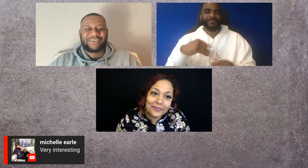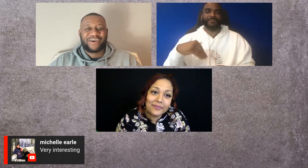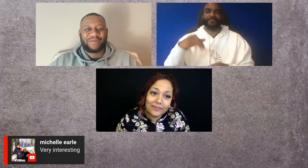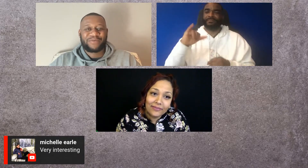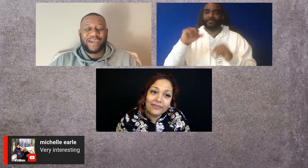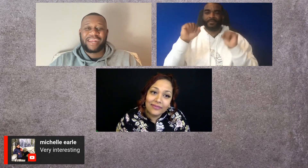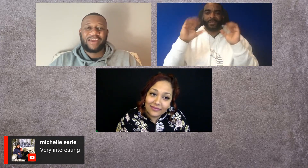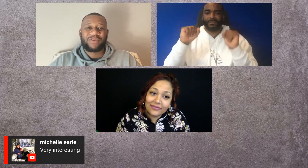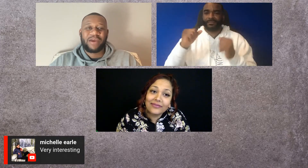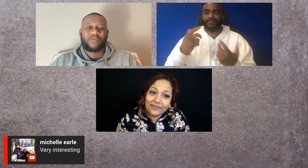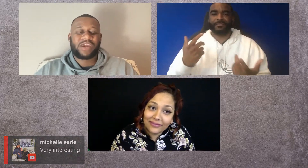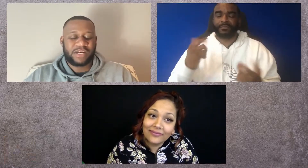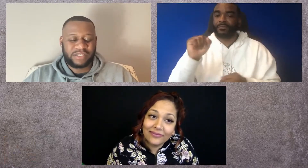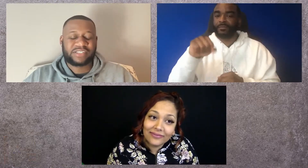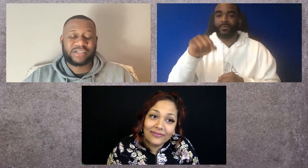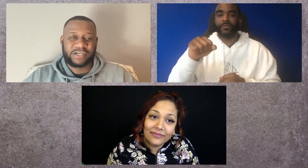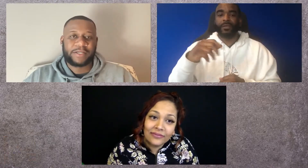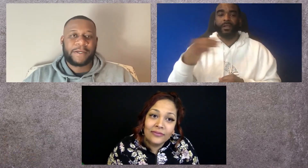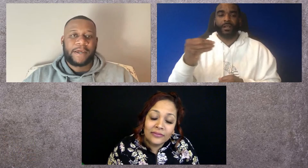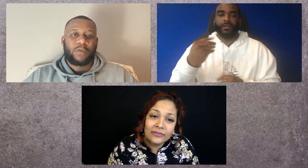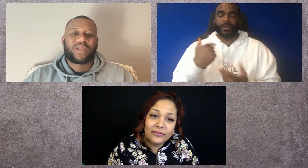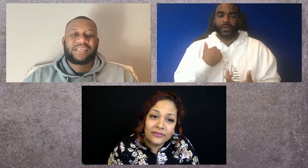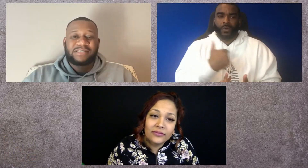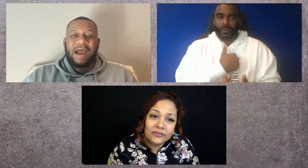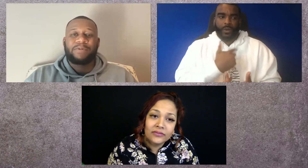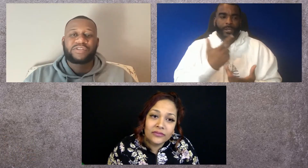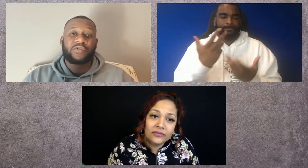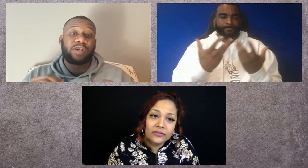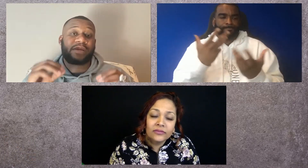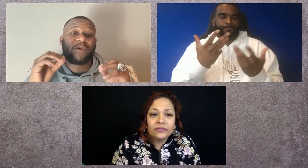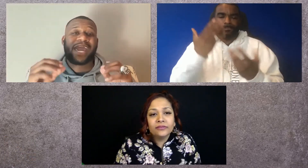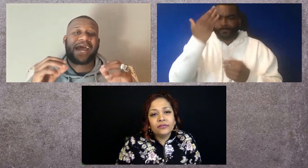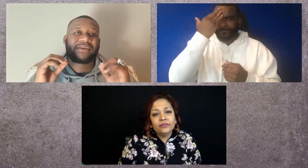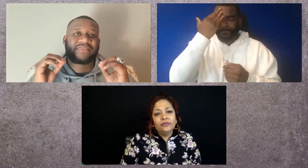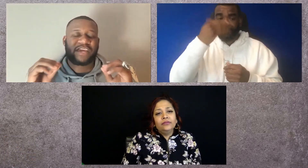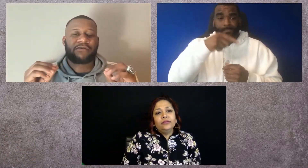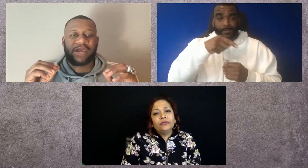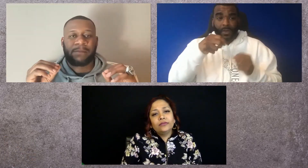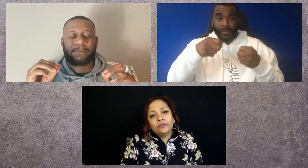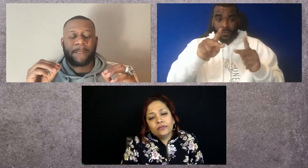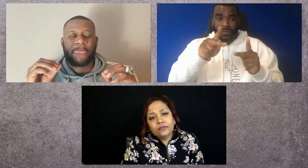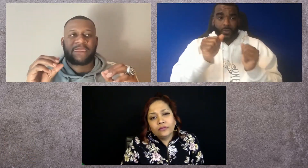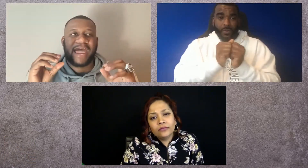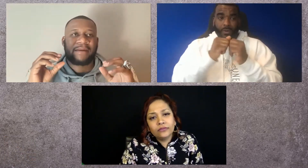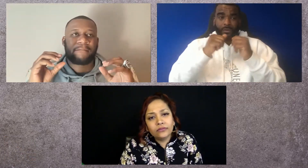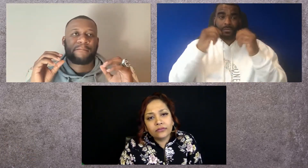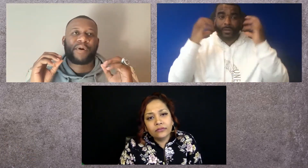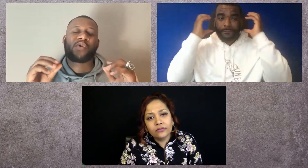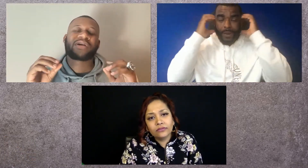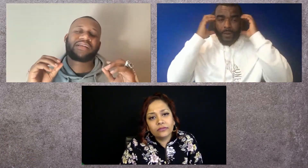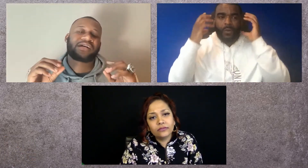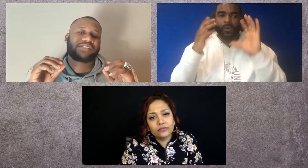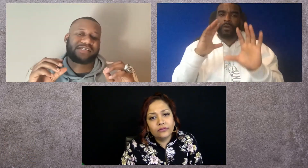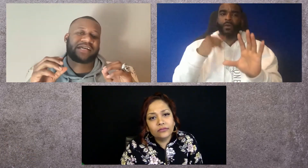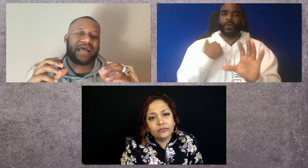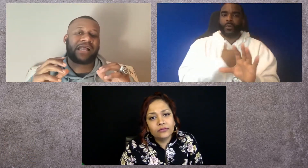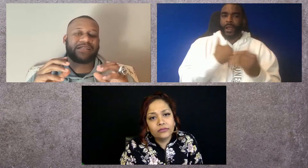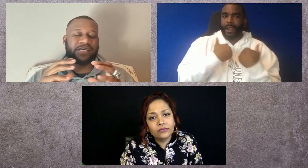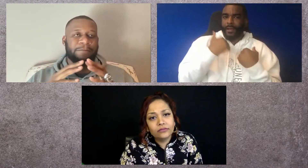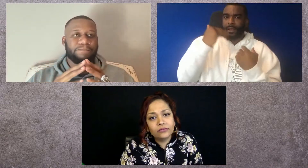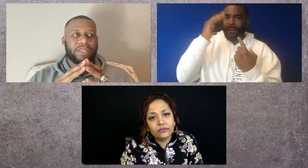No, that's incredible. And we understood with this opportunity, we had a theory that bone